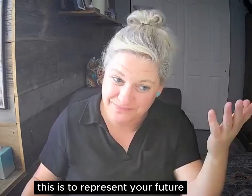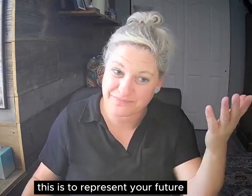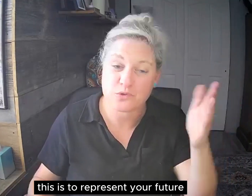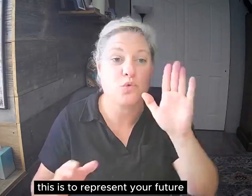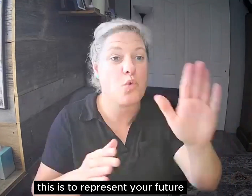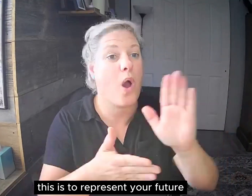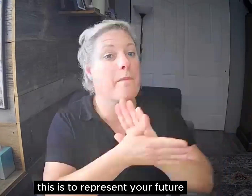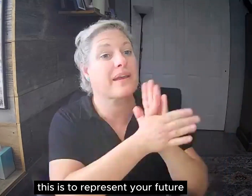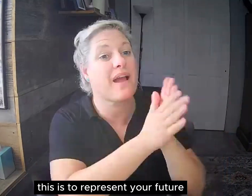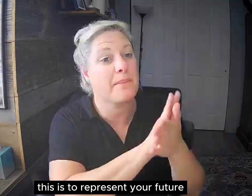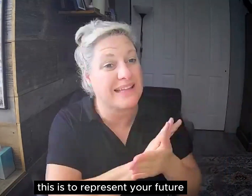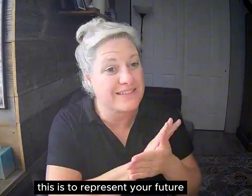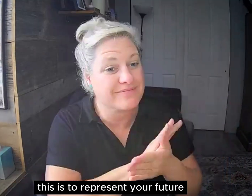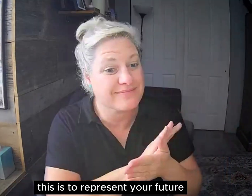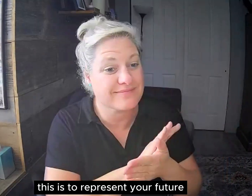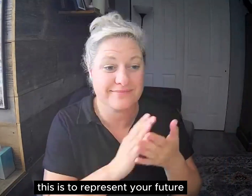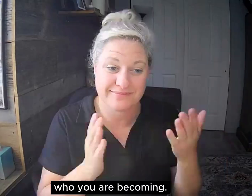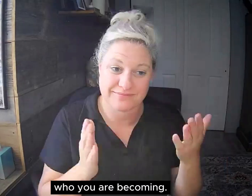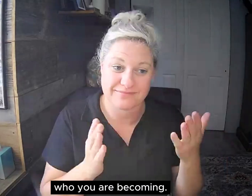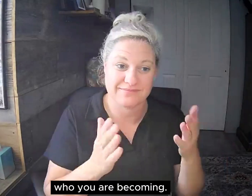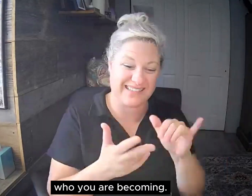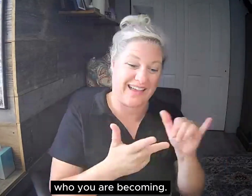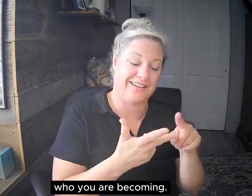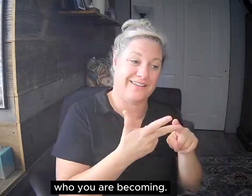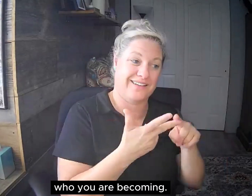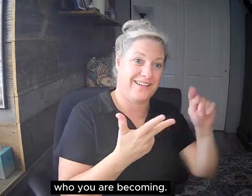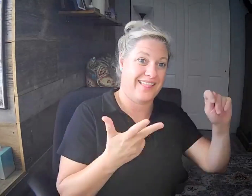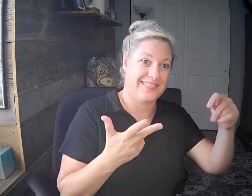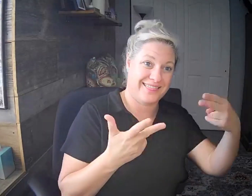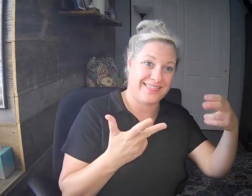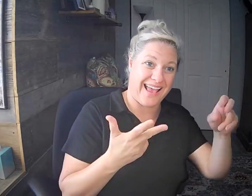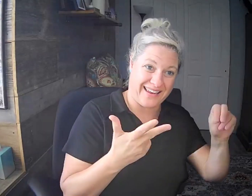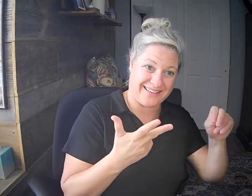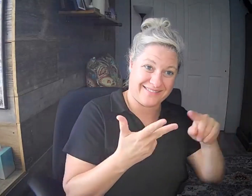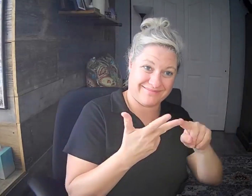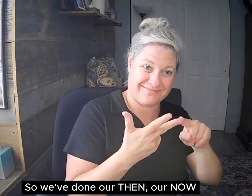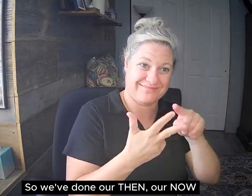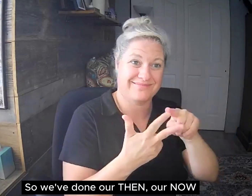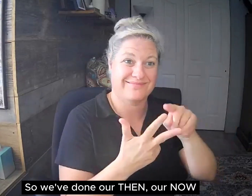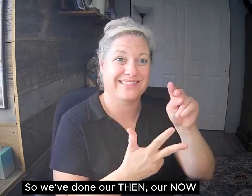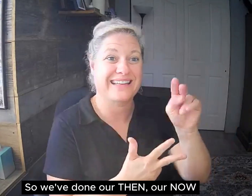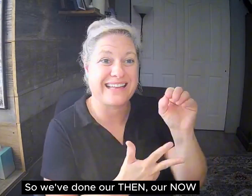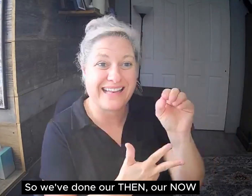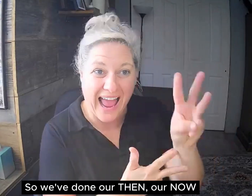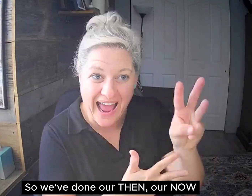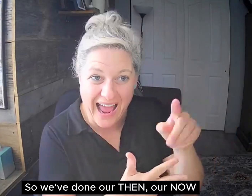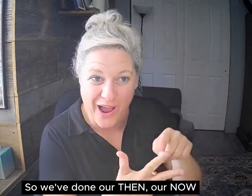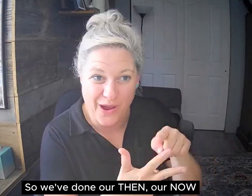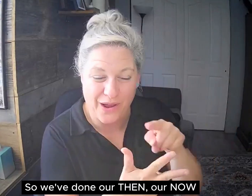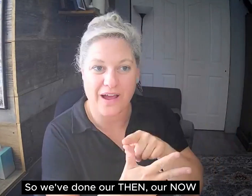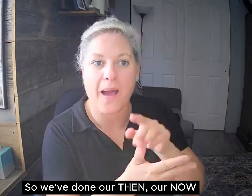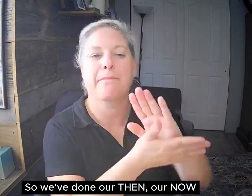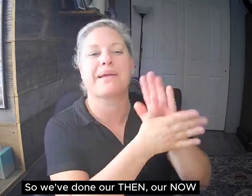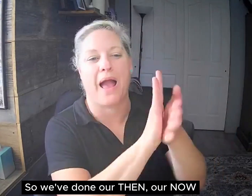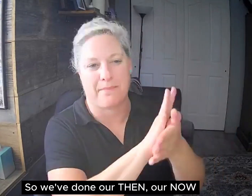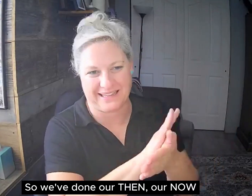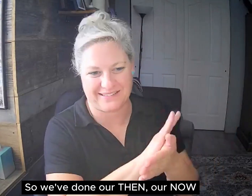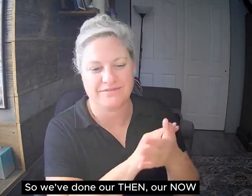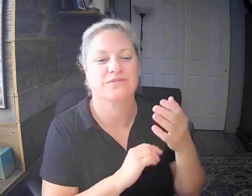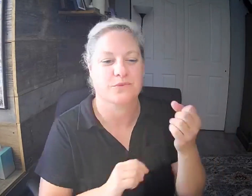this is to represent your future, who you are becoming. So we've done our then, our now,